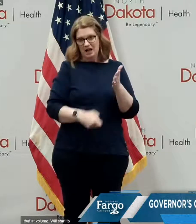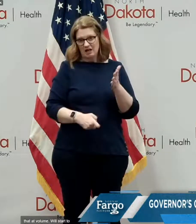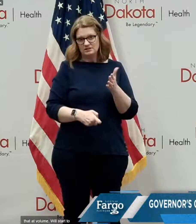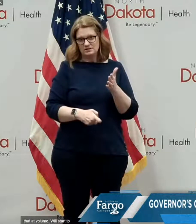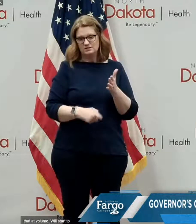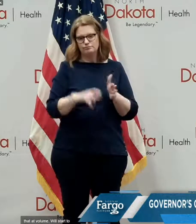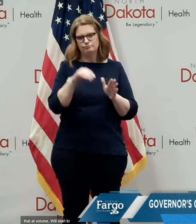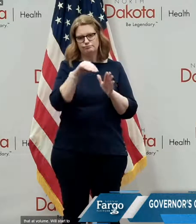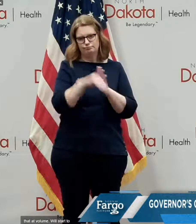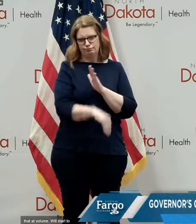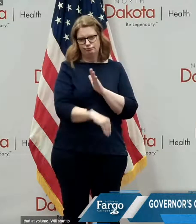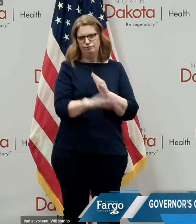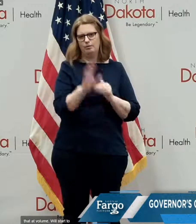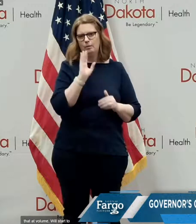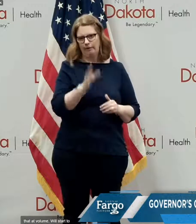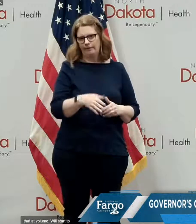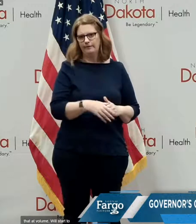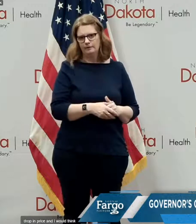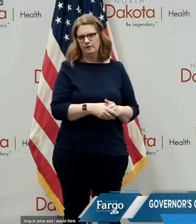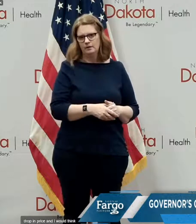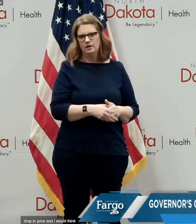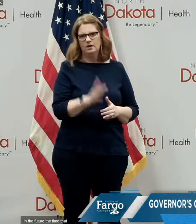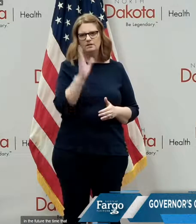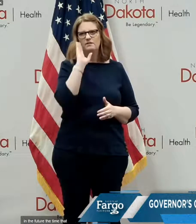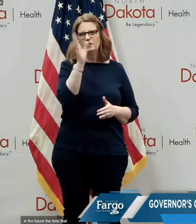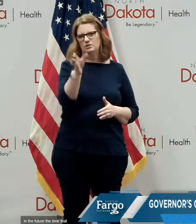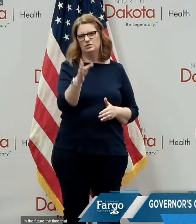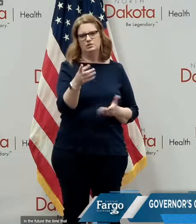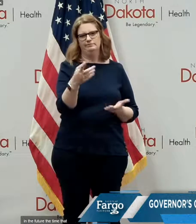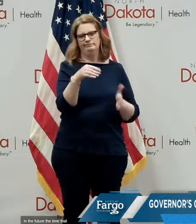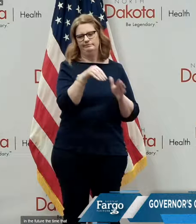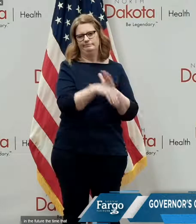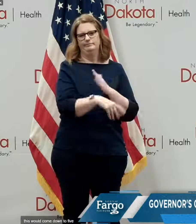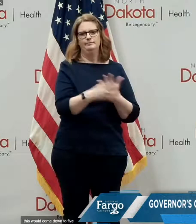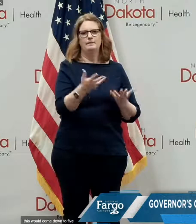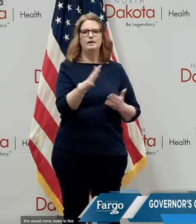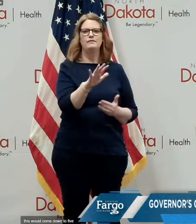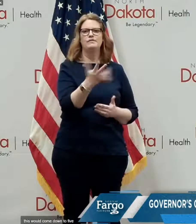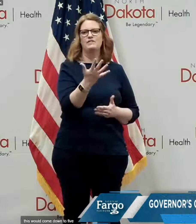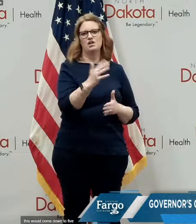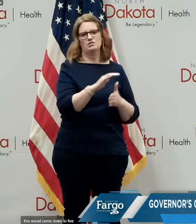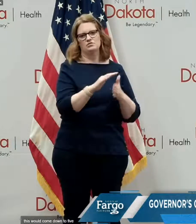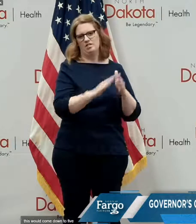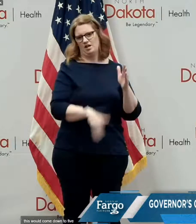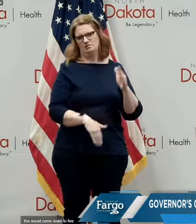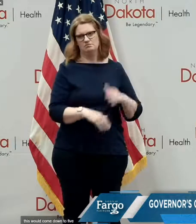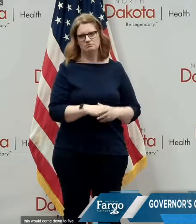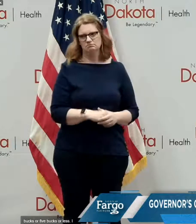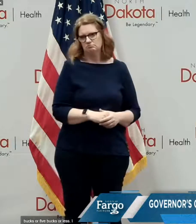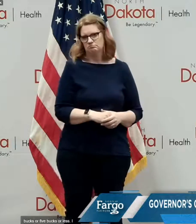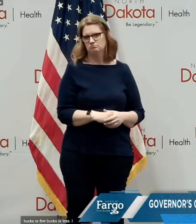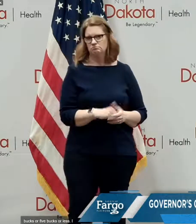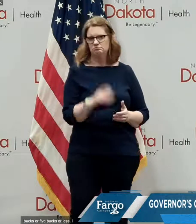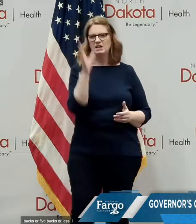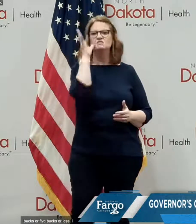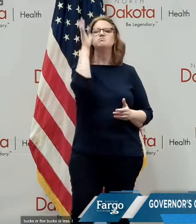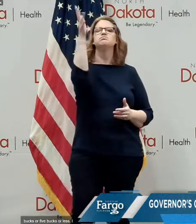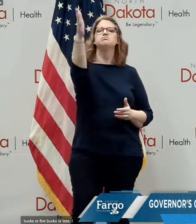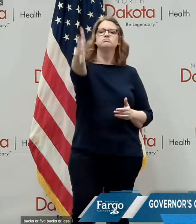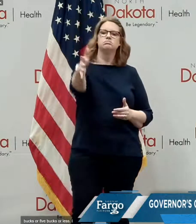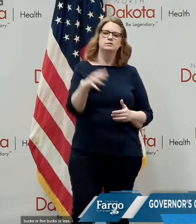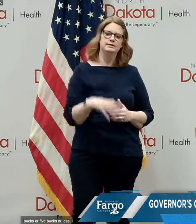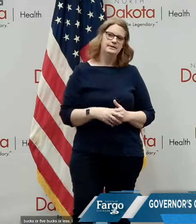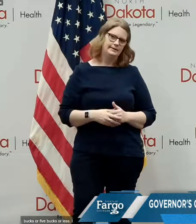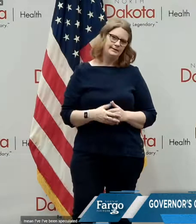would think in the future, a time that these would come down to $5 or less. I mean, I've speculated